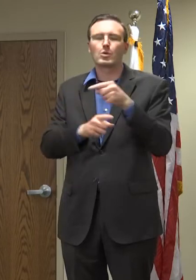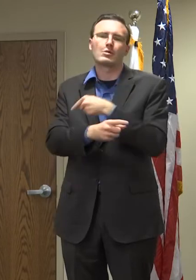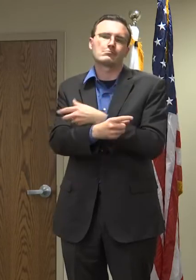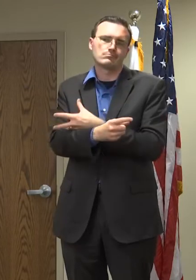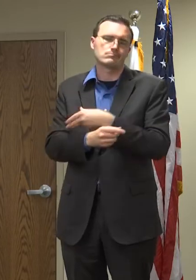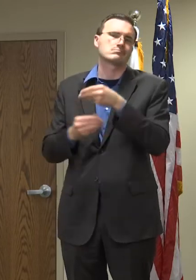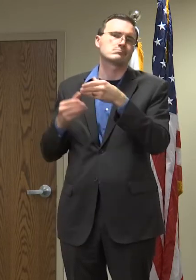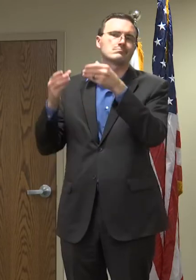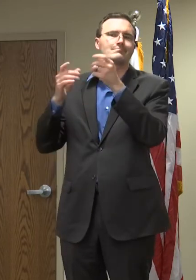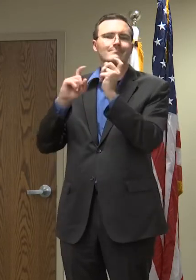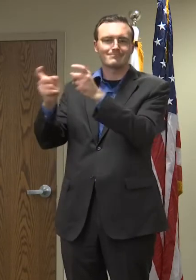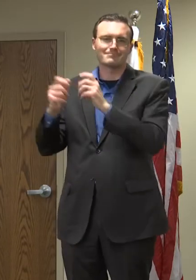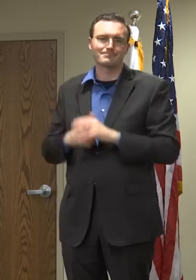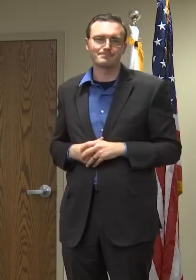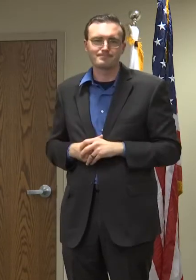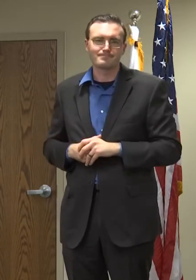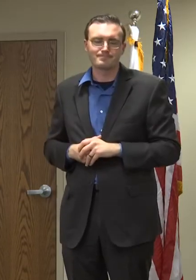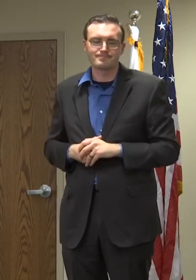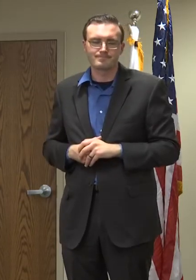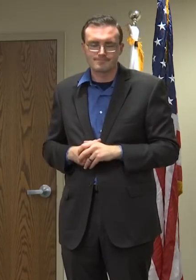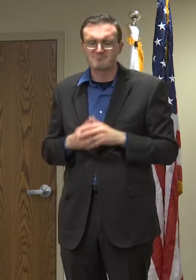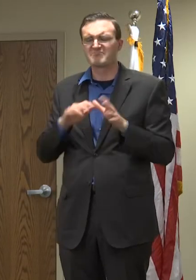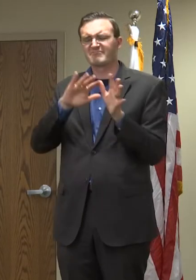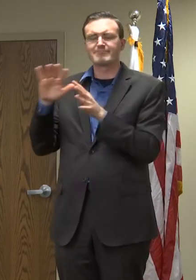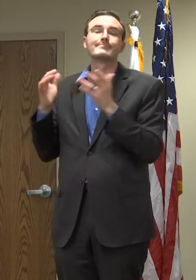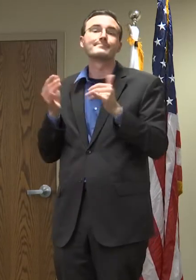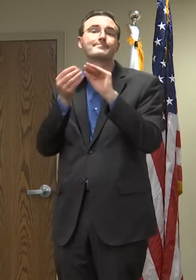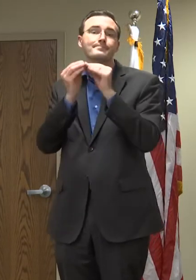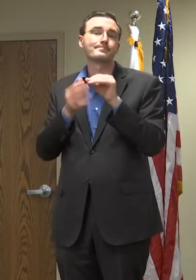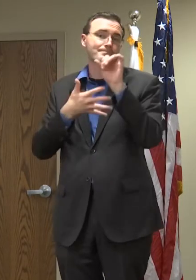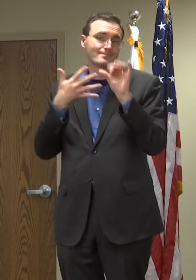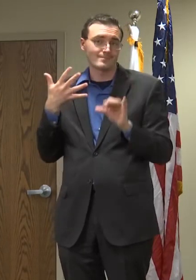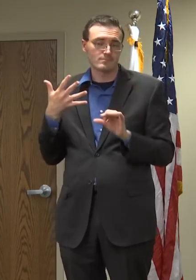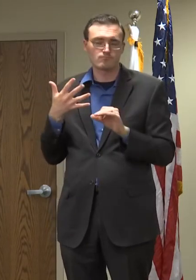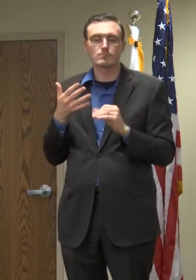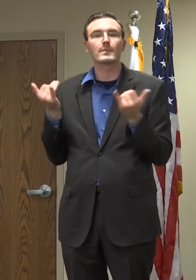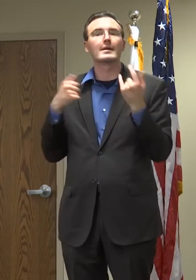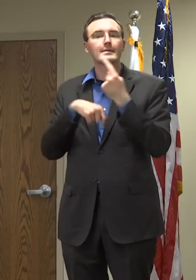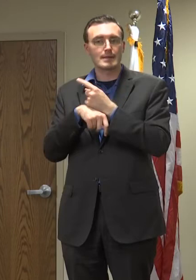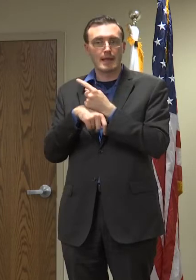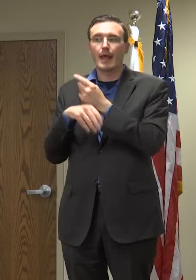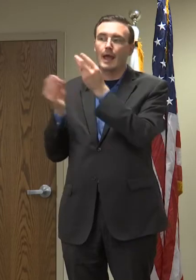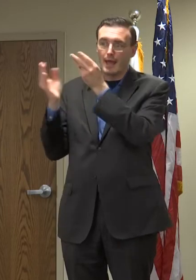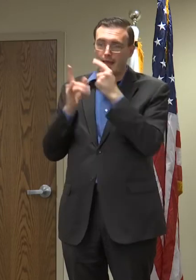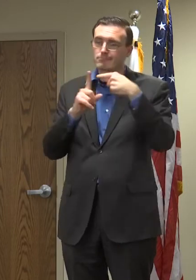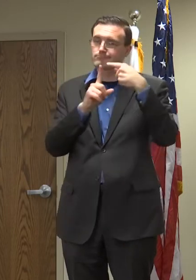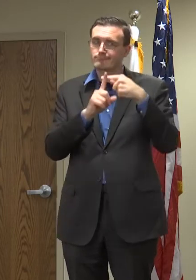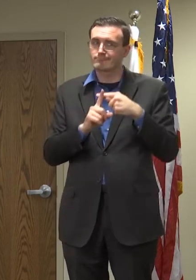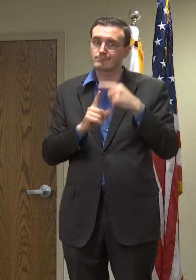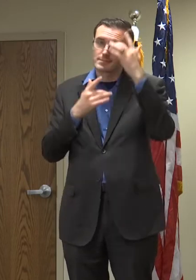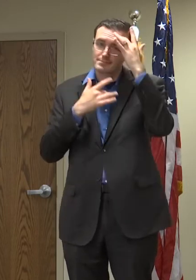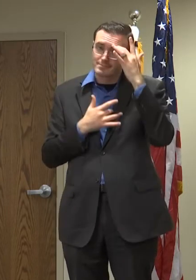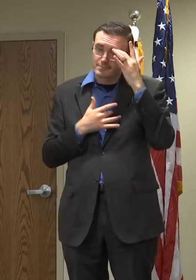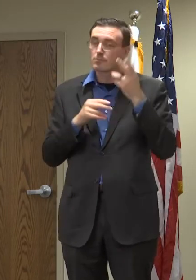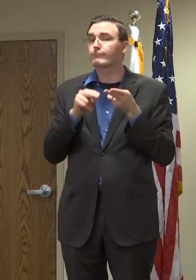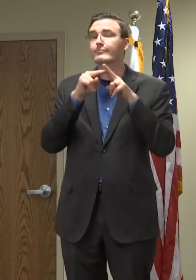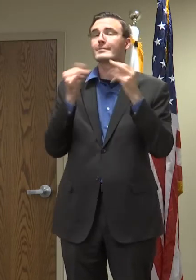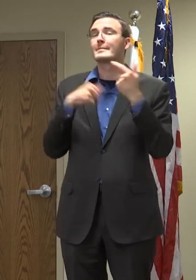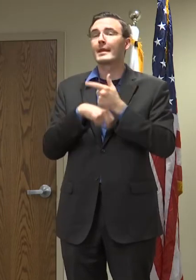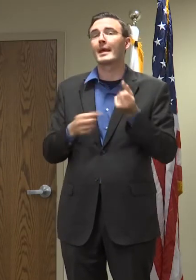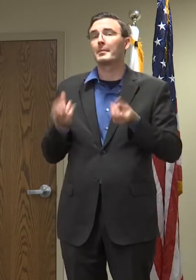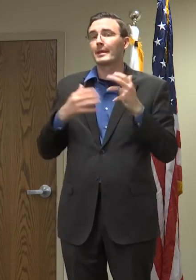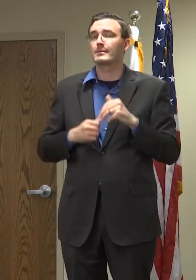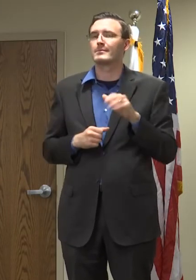So here's the daily numbers. Our new cases today were 55. So for those of you who've been tracking the numbers, That's